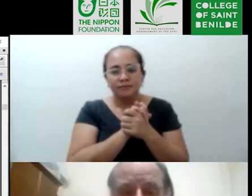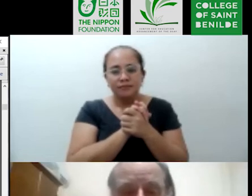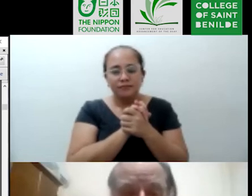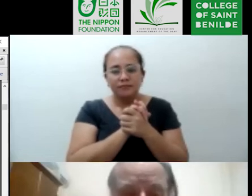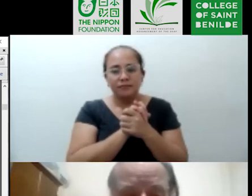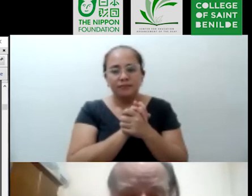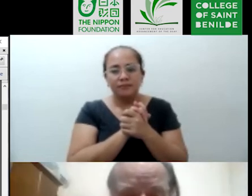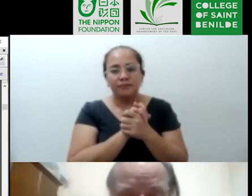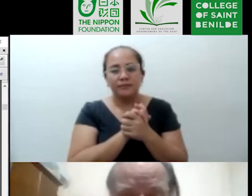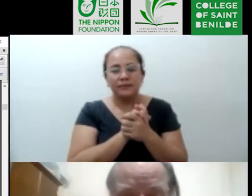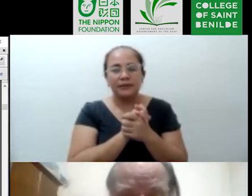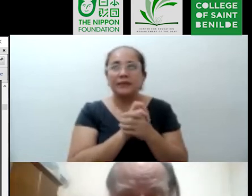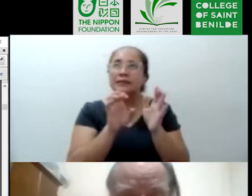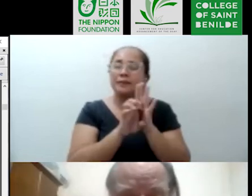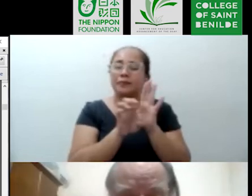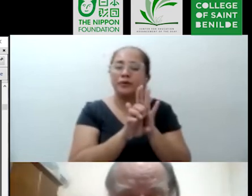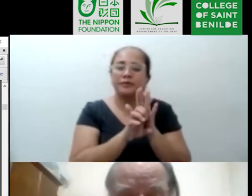let's say you're looking for this one here.